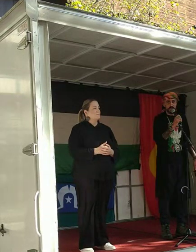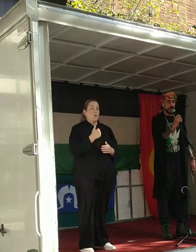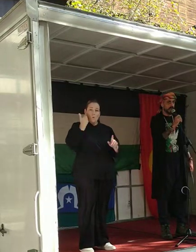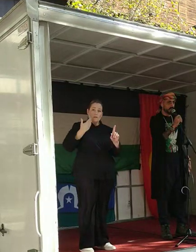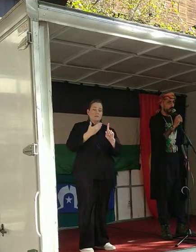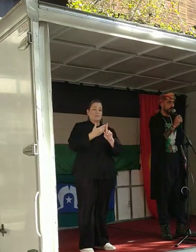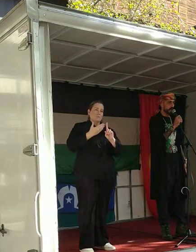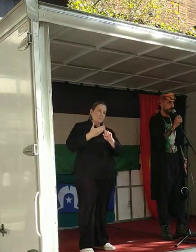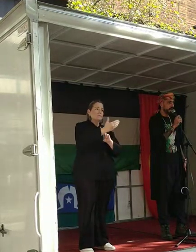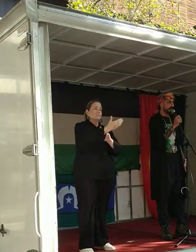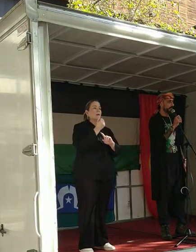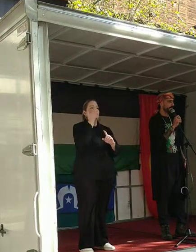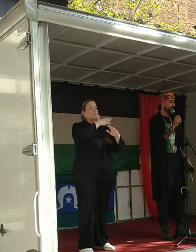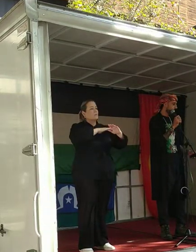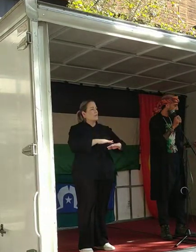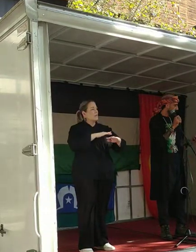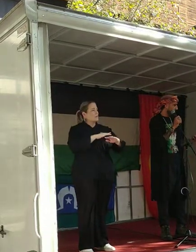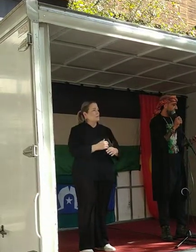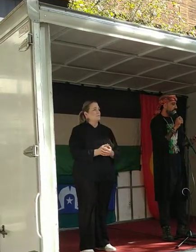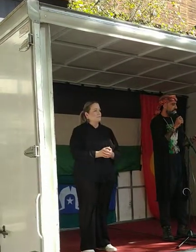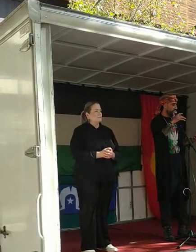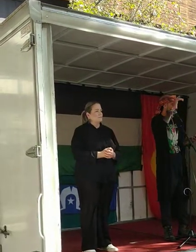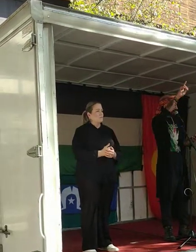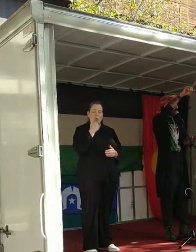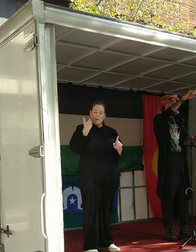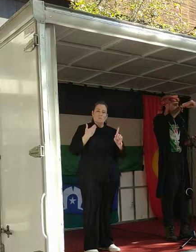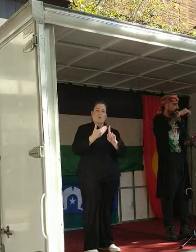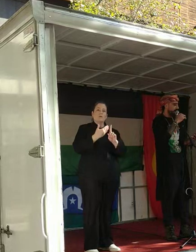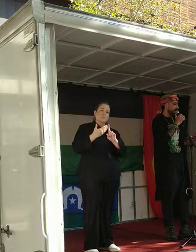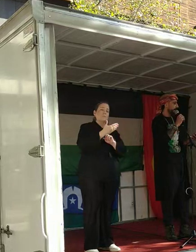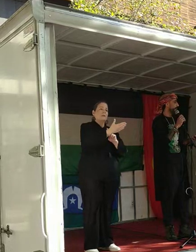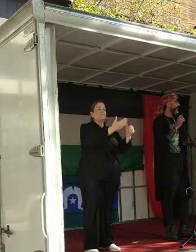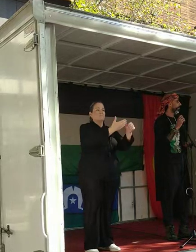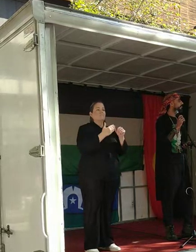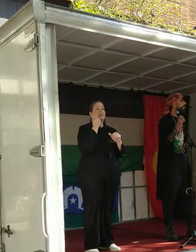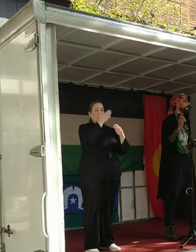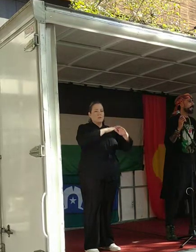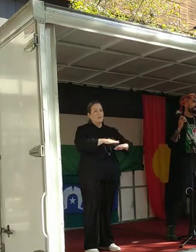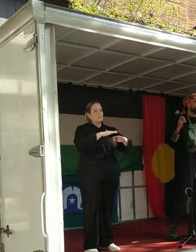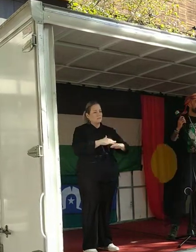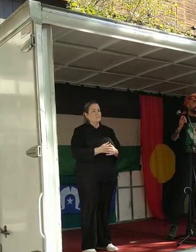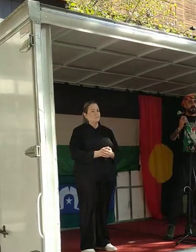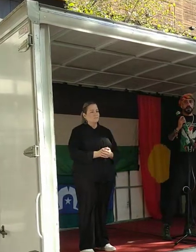Always was, always will be. Always was, always will be.